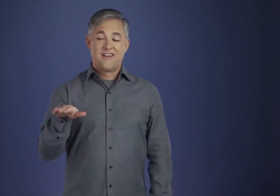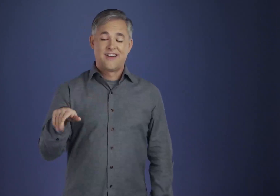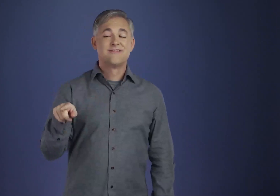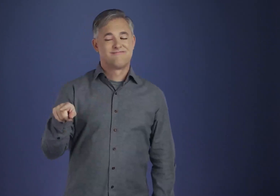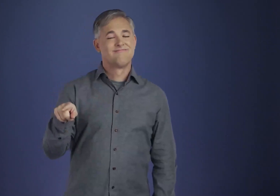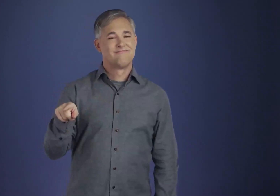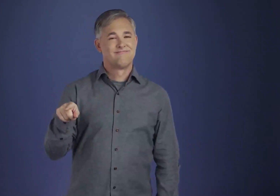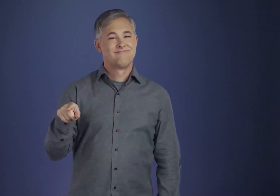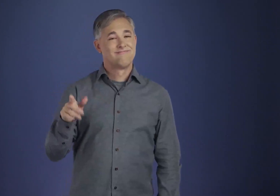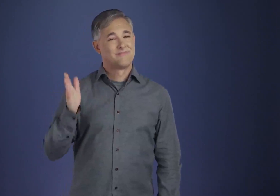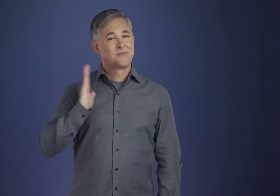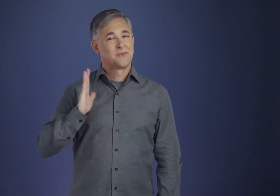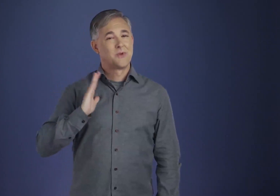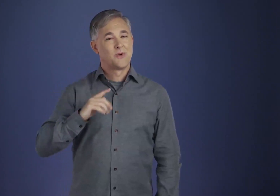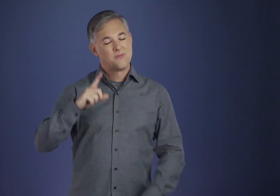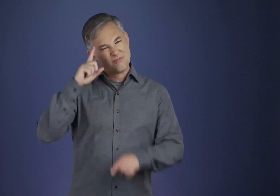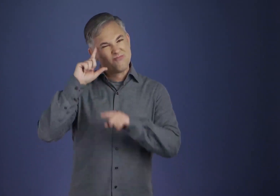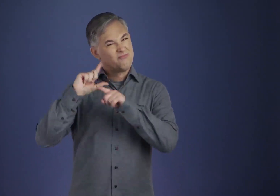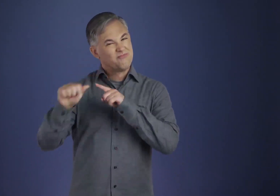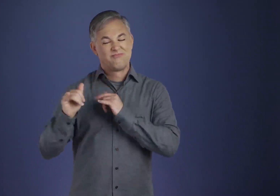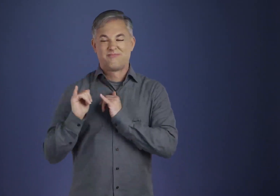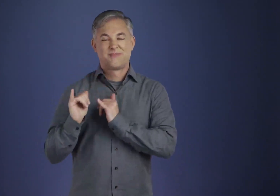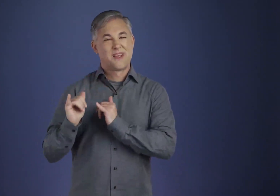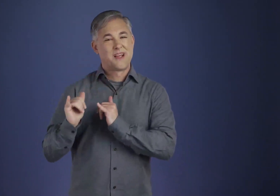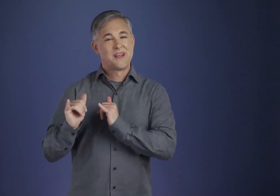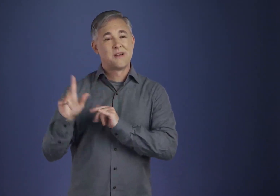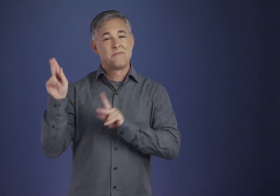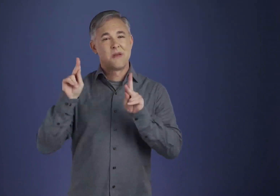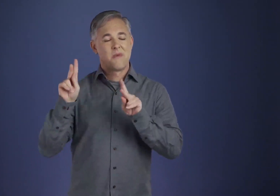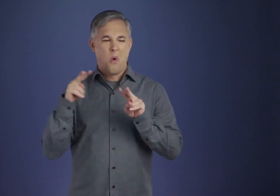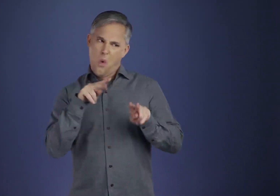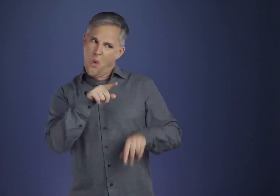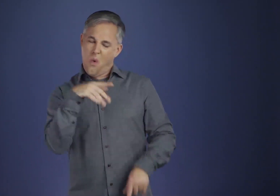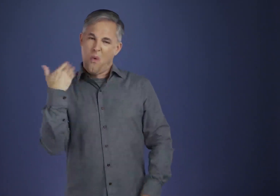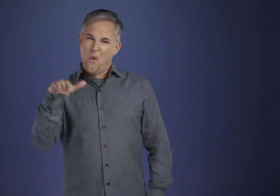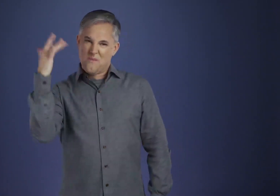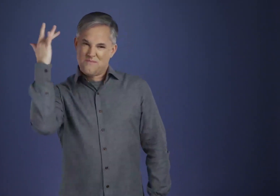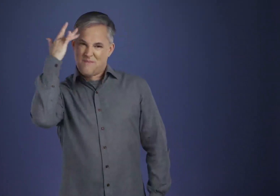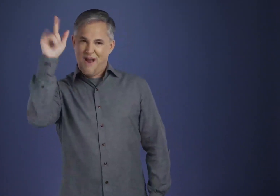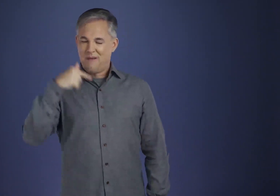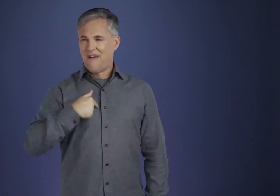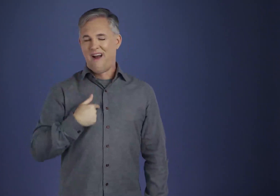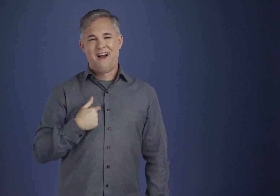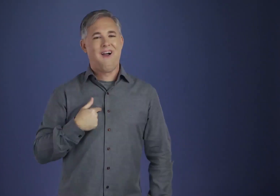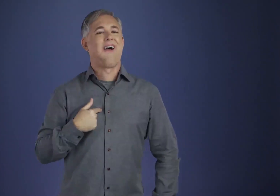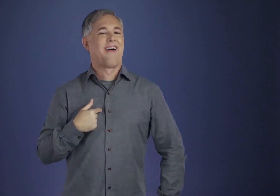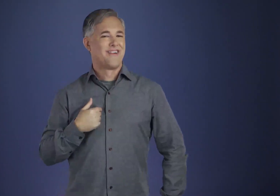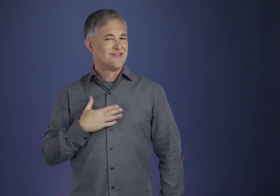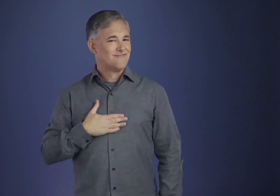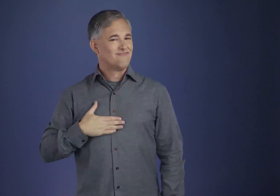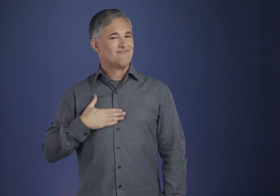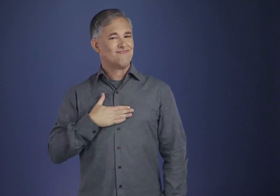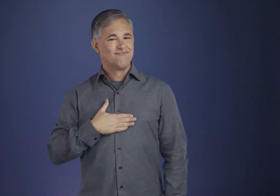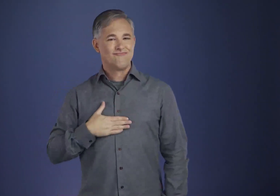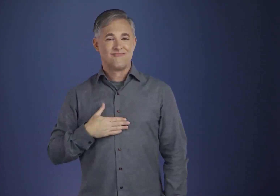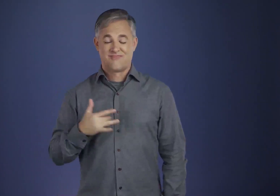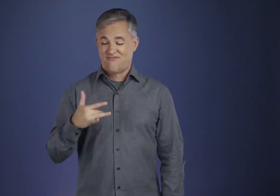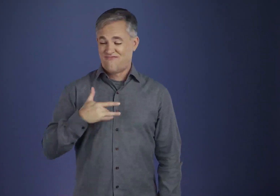many AAs can say, yes, we were like you, far too smart for our own good. We loved to